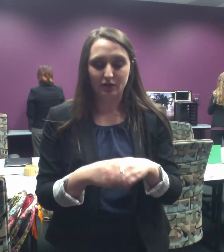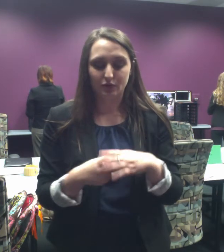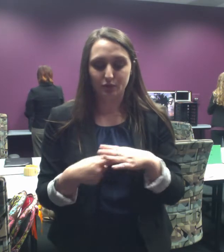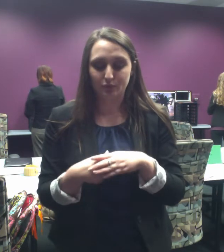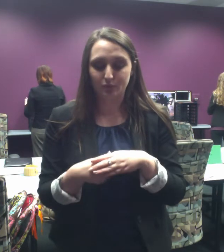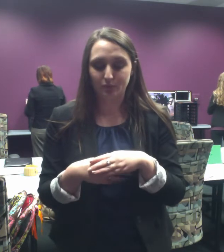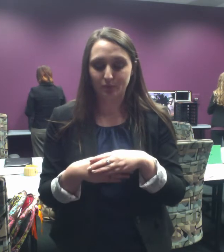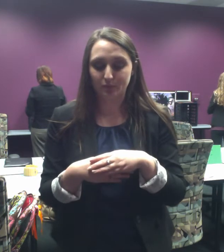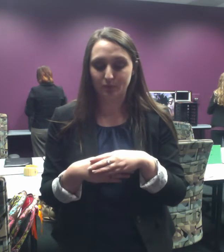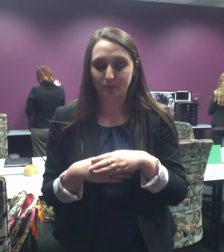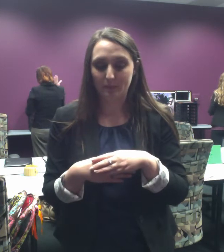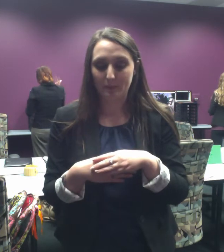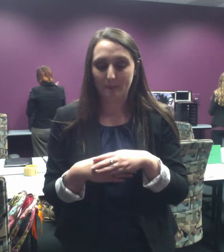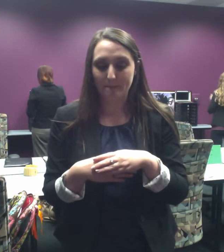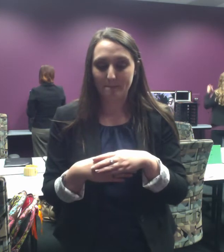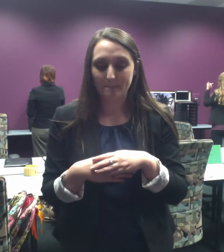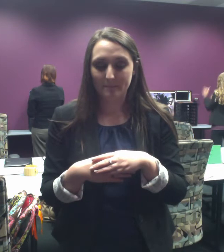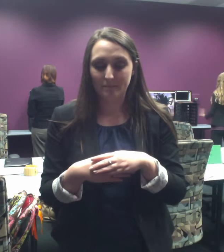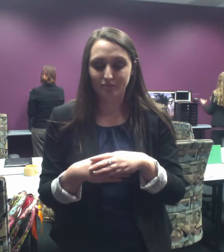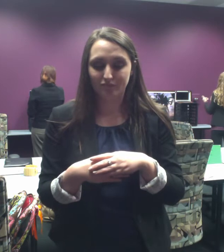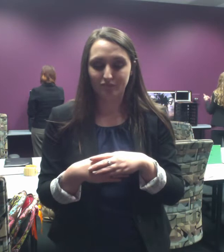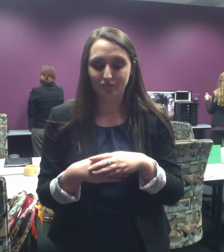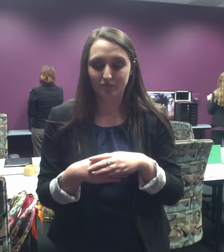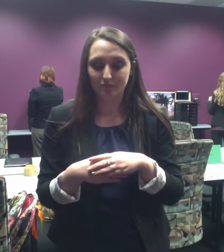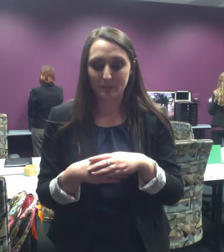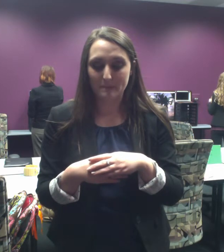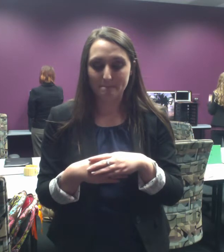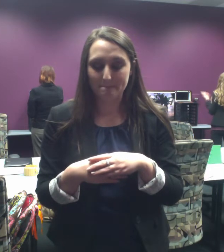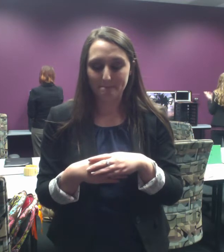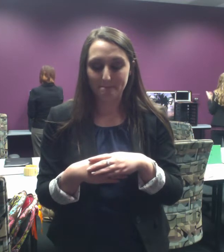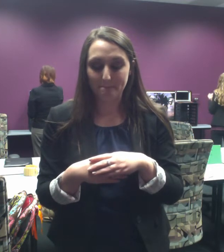with how much water or water vapor that air can hold at that time.